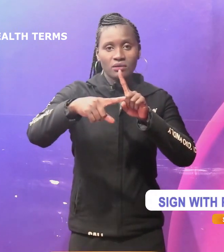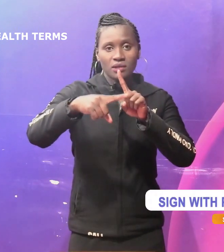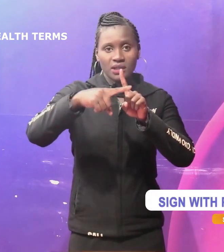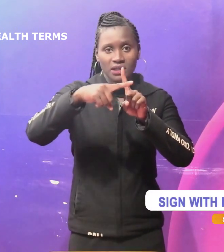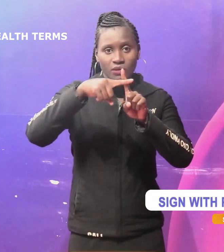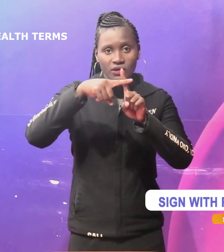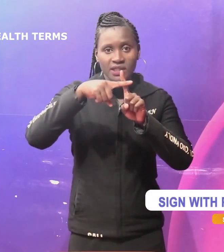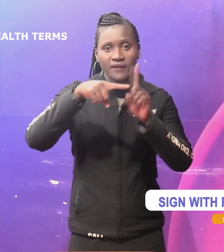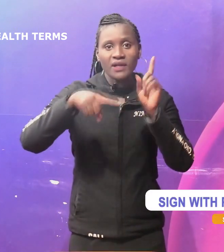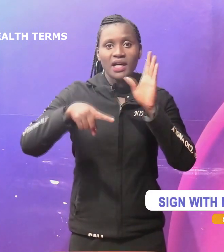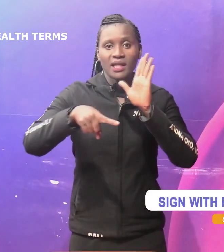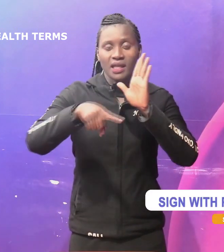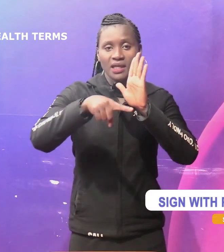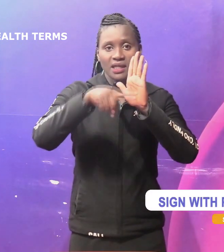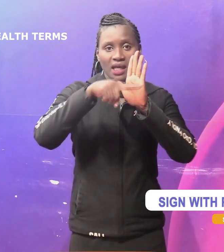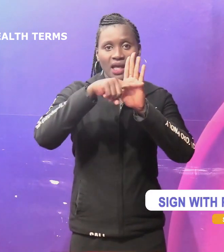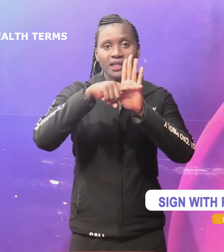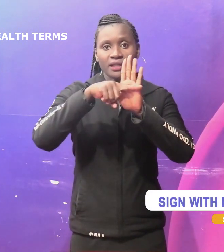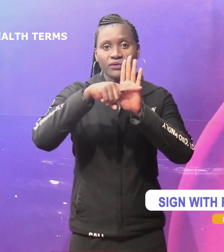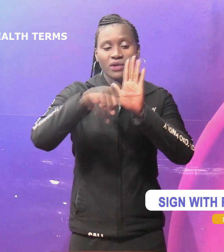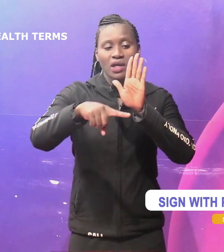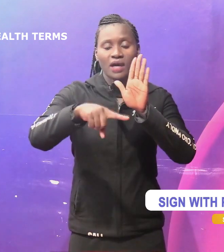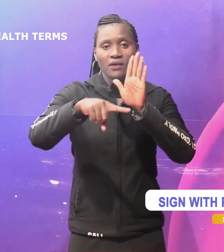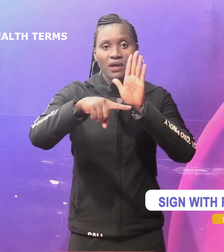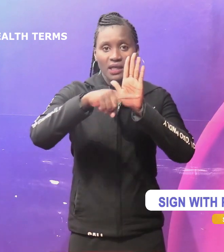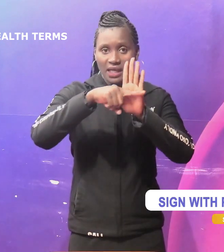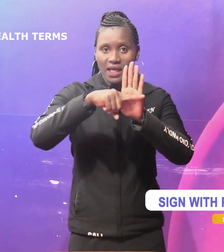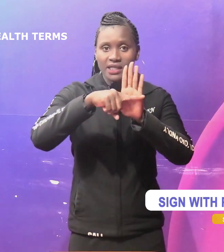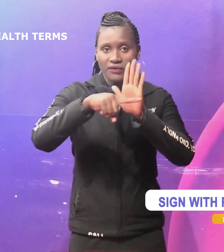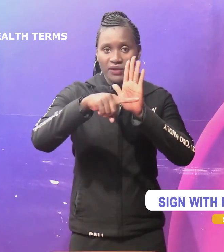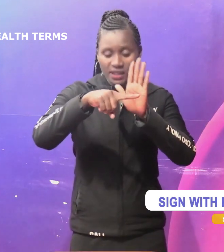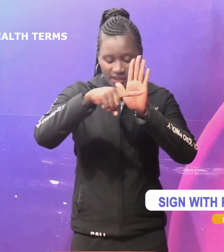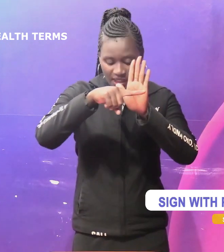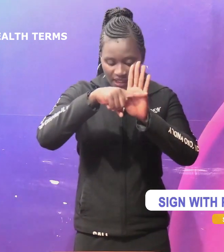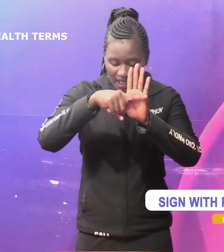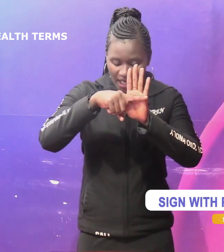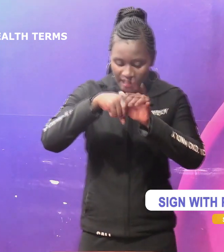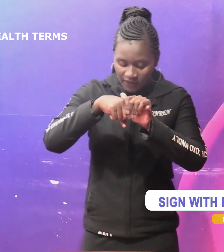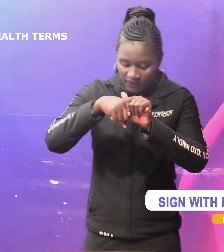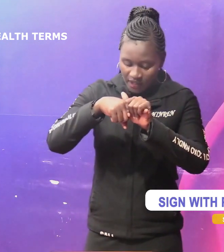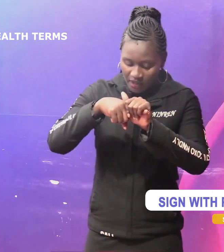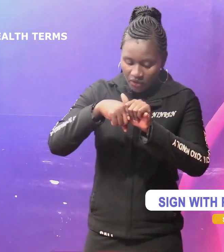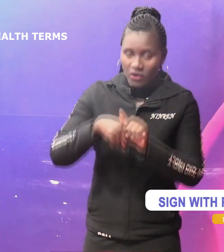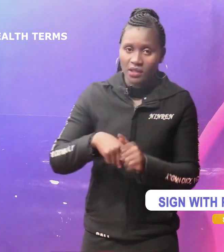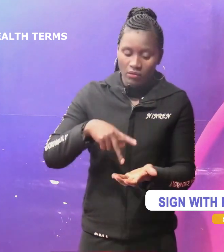is positive. And then negative. You have negative. This is negative. And